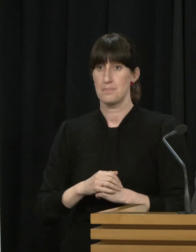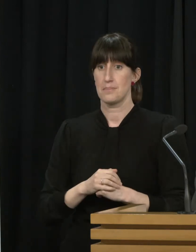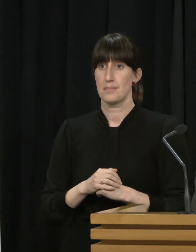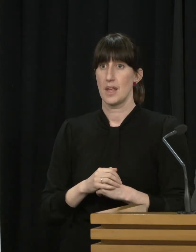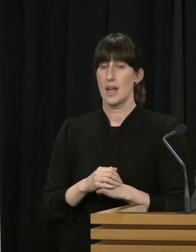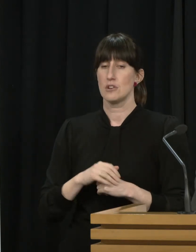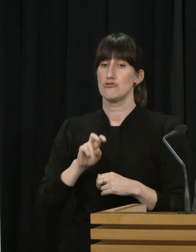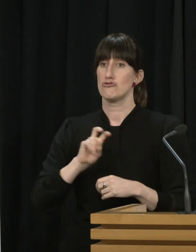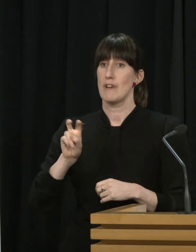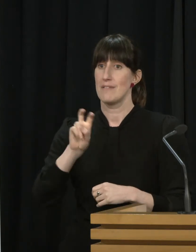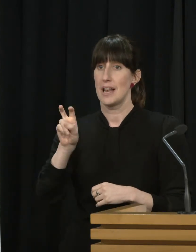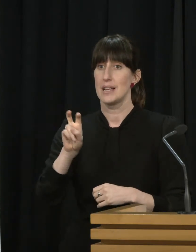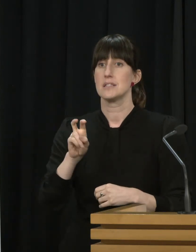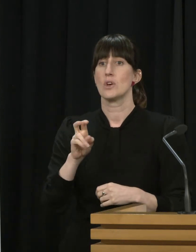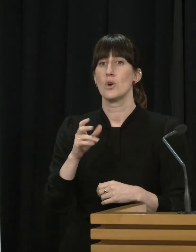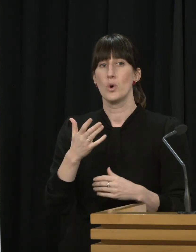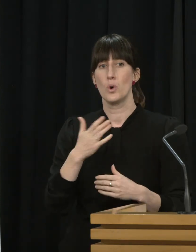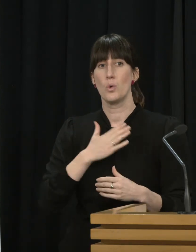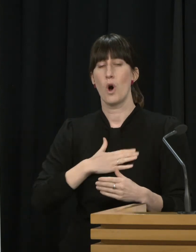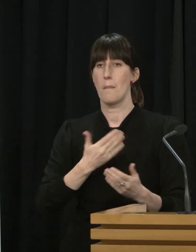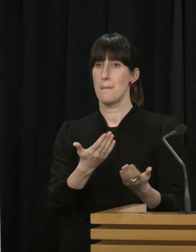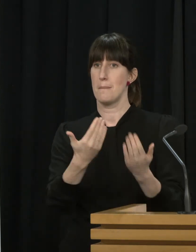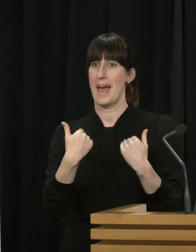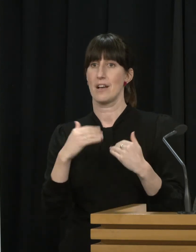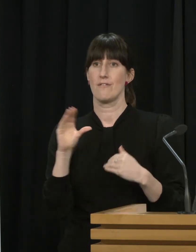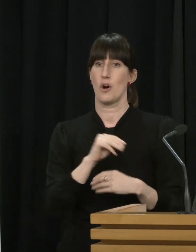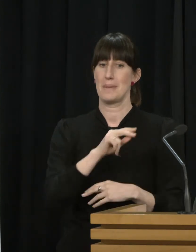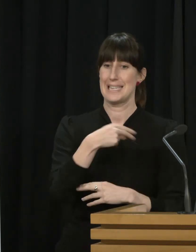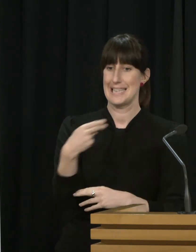Fiji will be restricted to New Zealand citizens, their